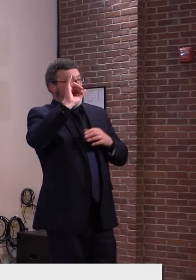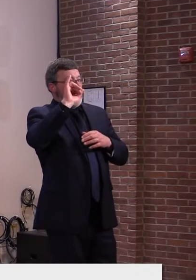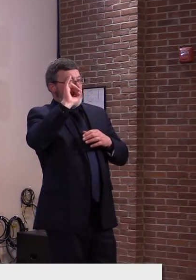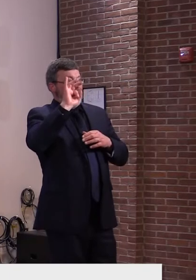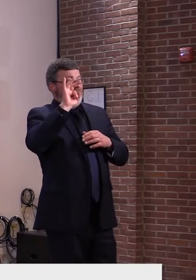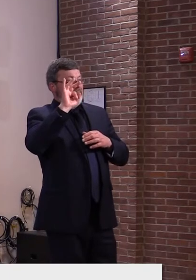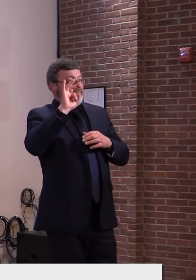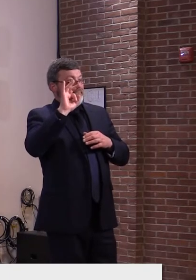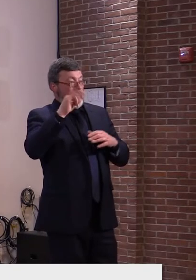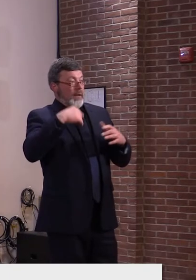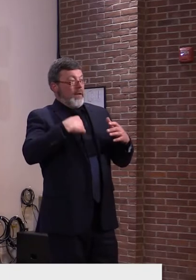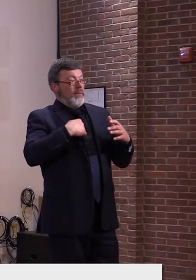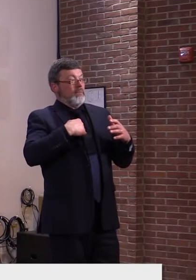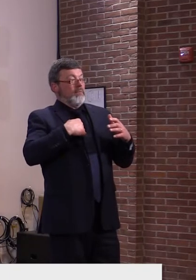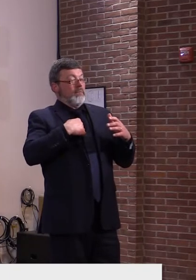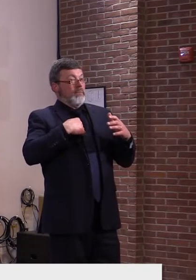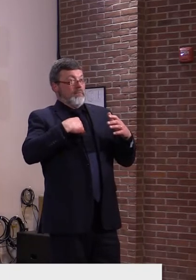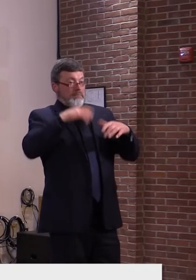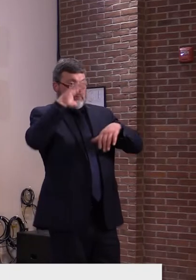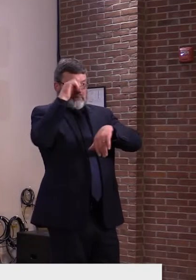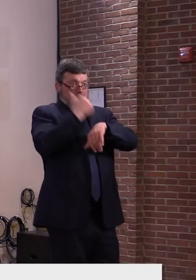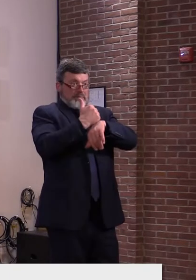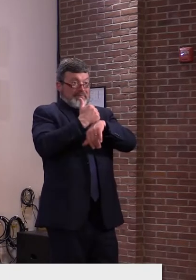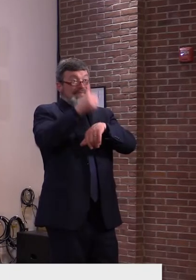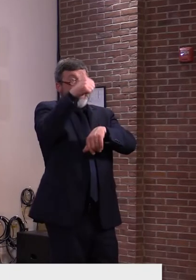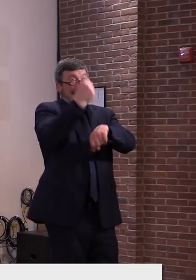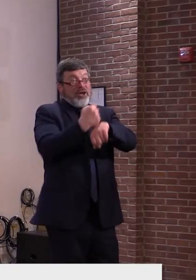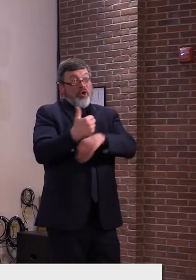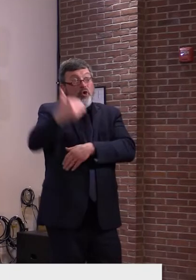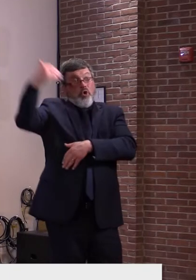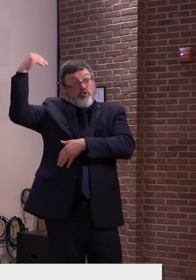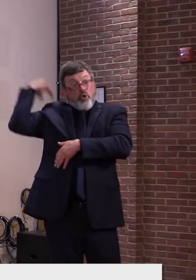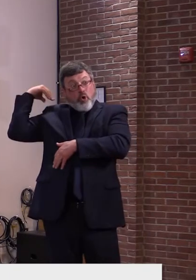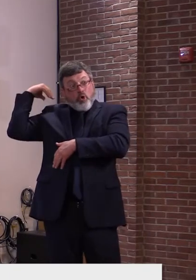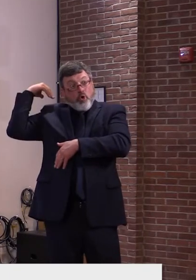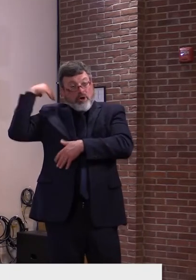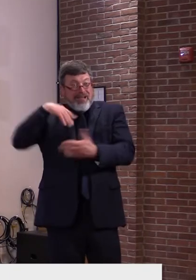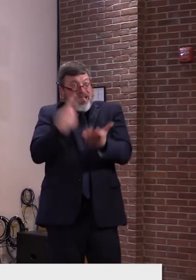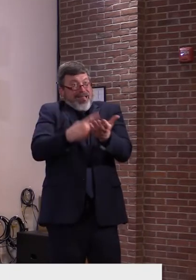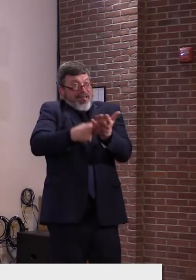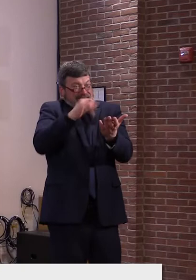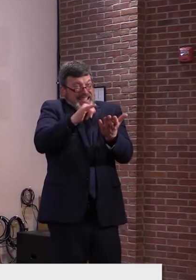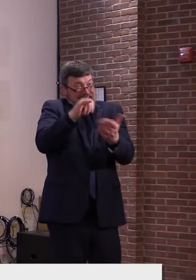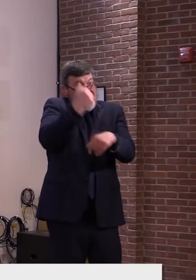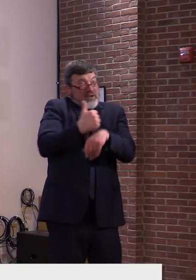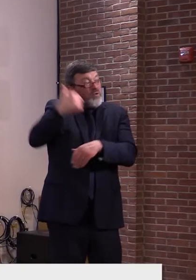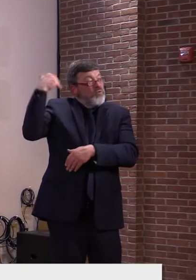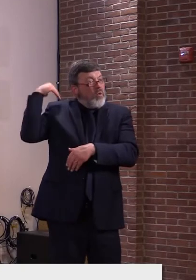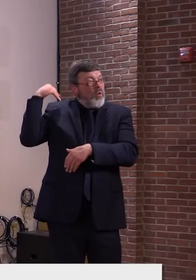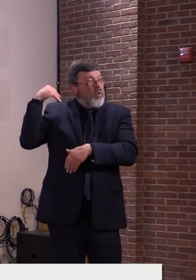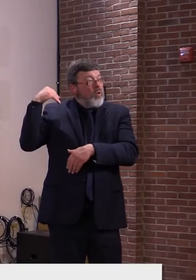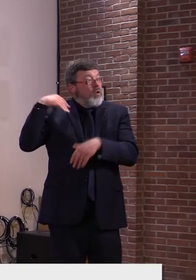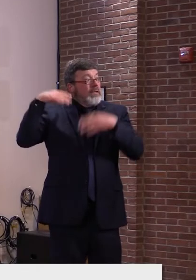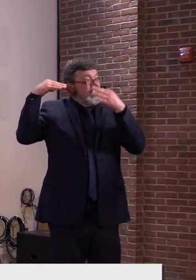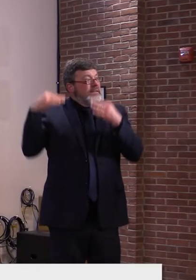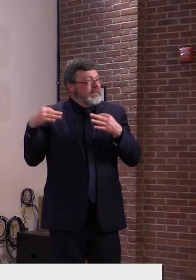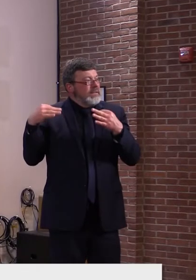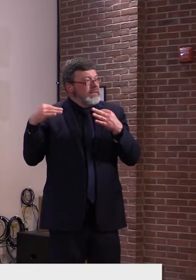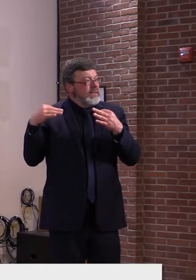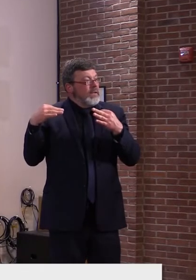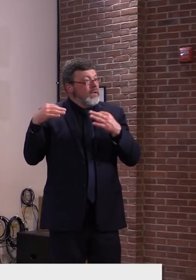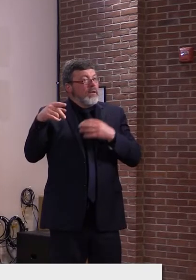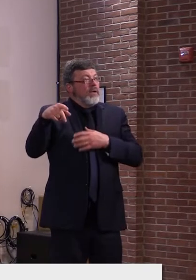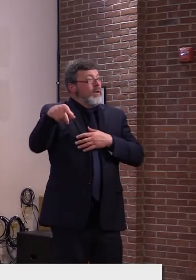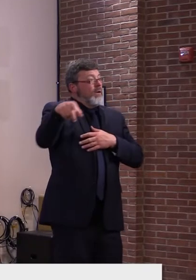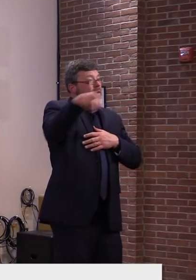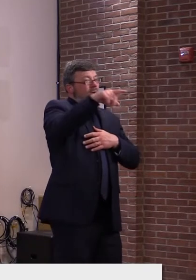when I was really beating the drums, 25 or 20% of the workforce would be in that plan, so the state wouldn't be faced with